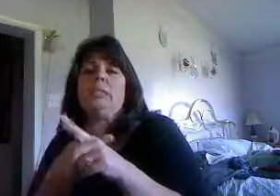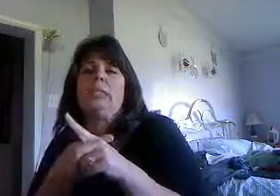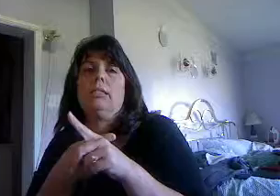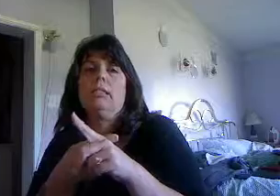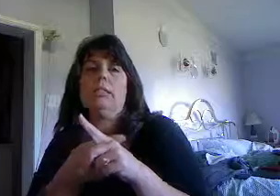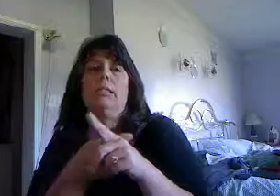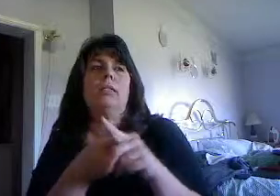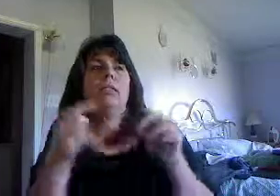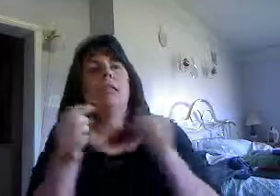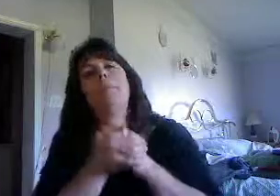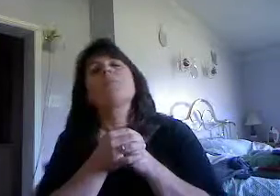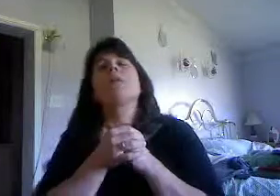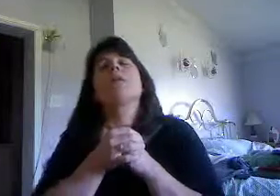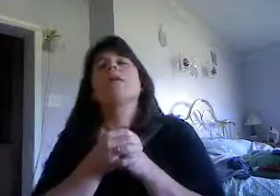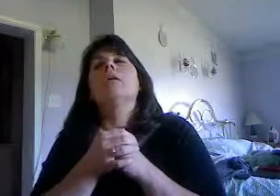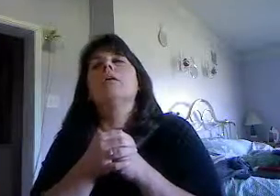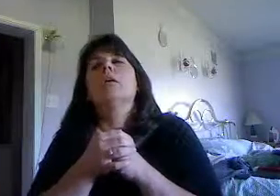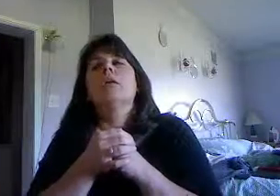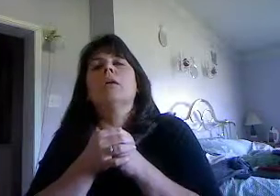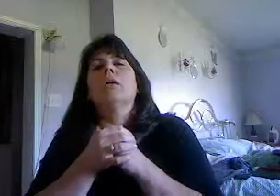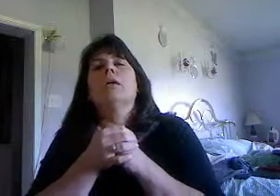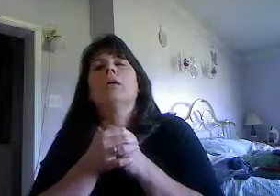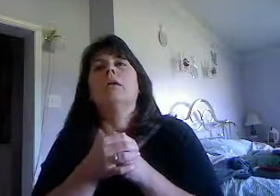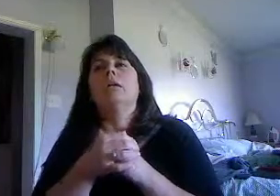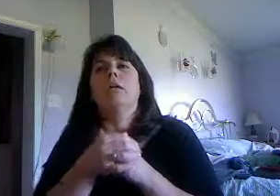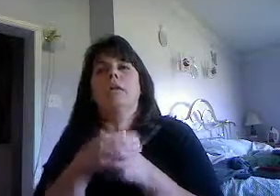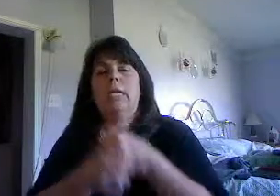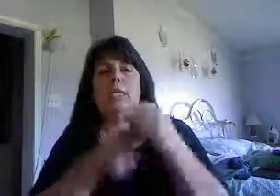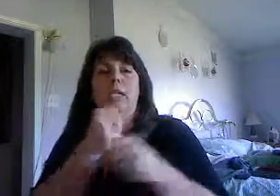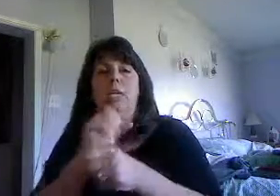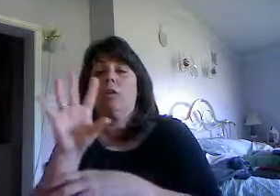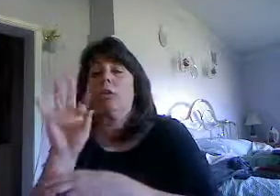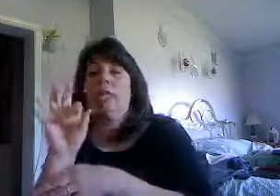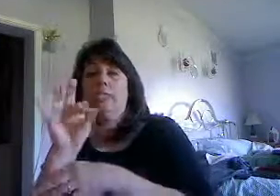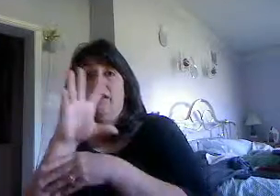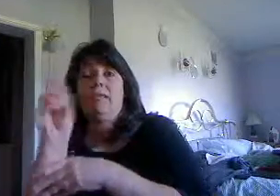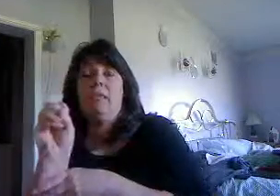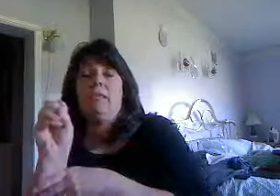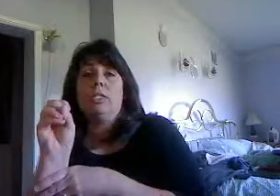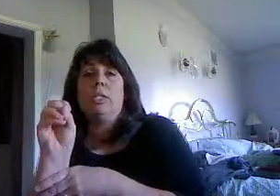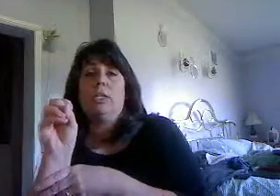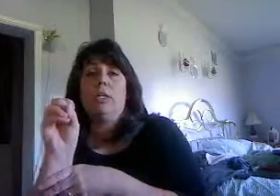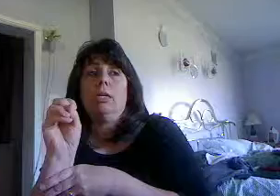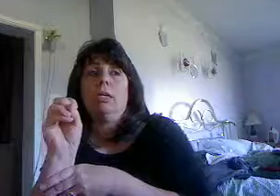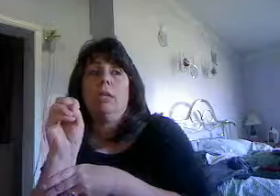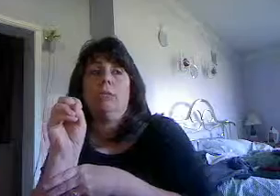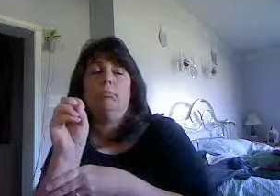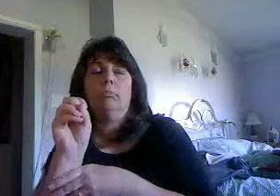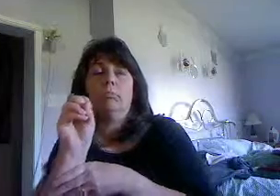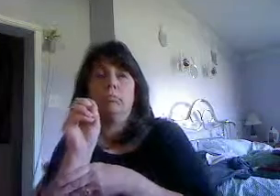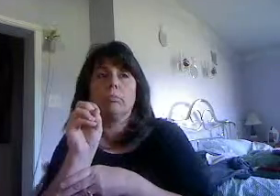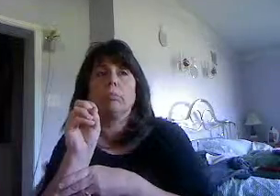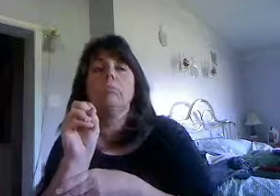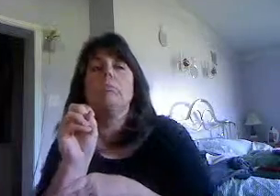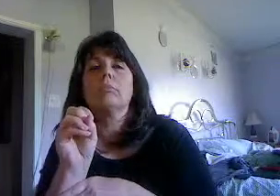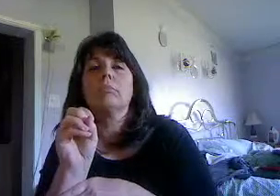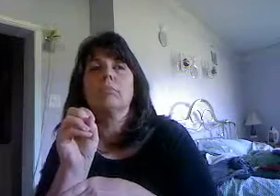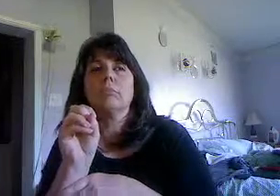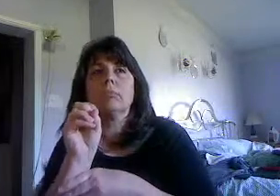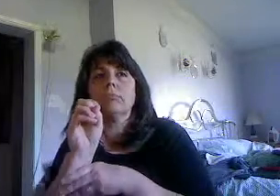more than half of our urban populations were located in the down in the central parts of the city. Today, less than 35%